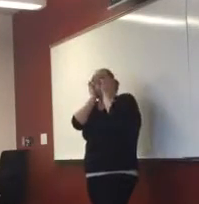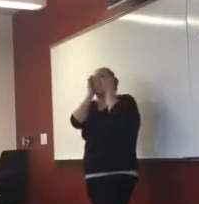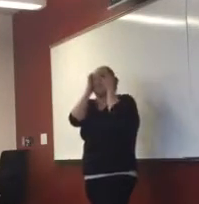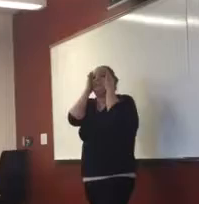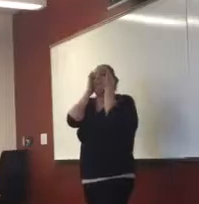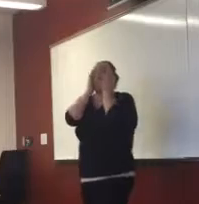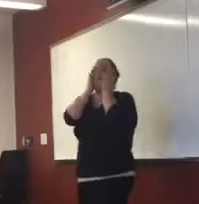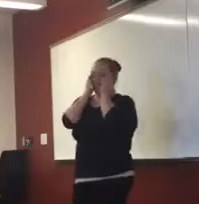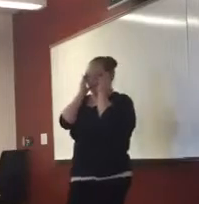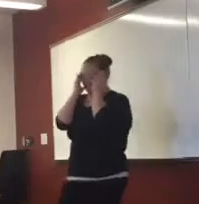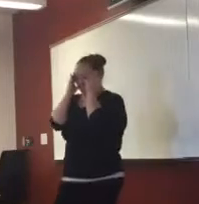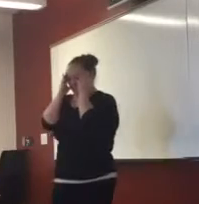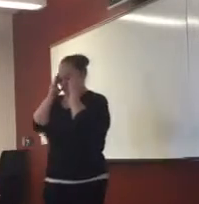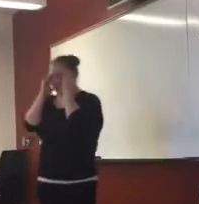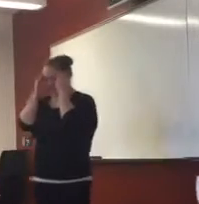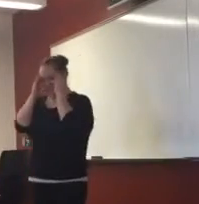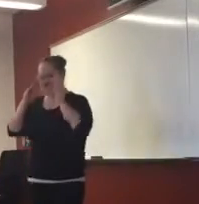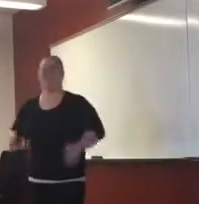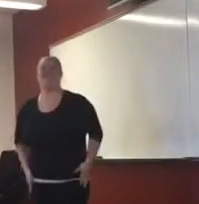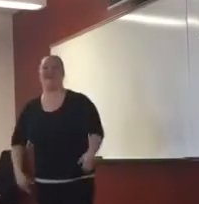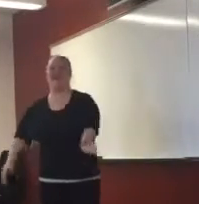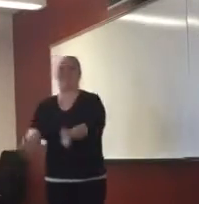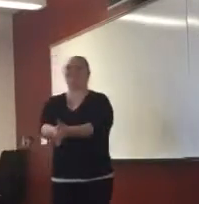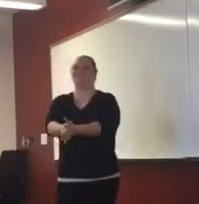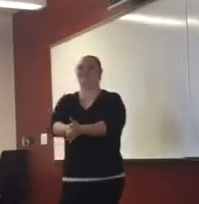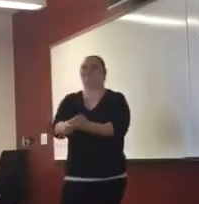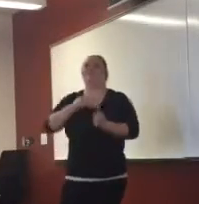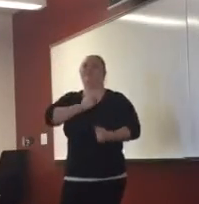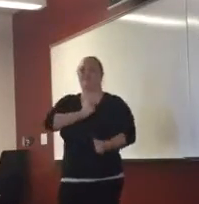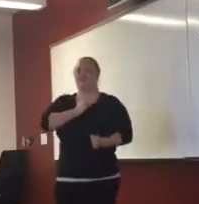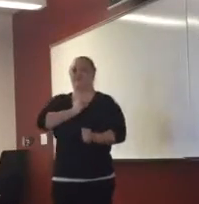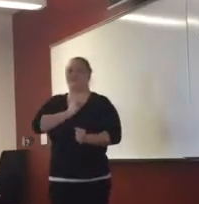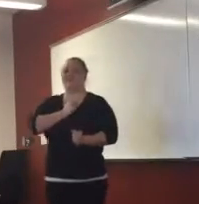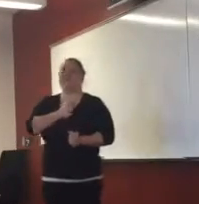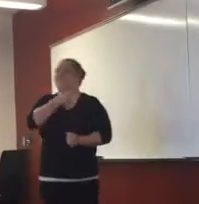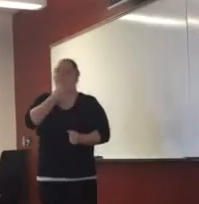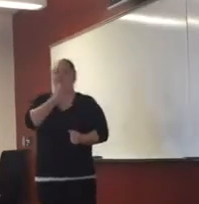I honestly heard it in my brain though.